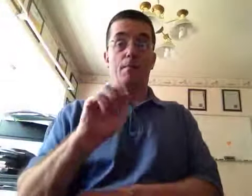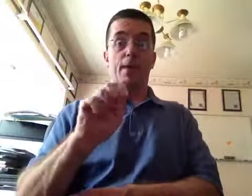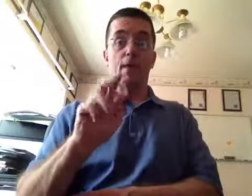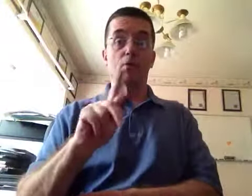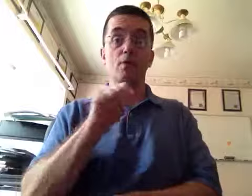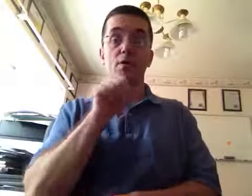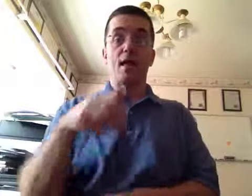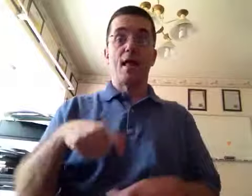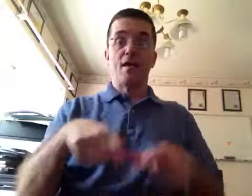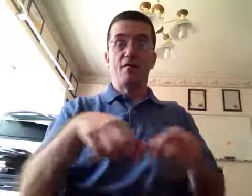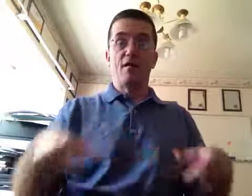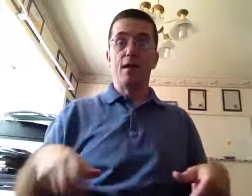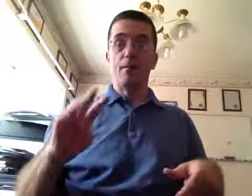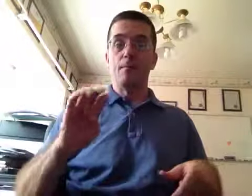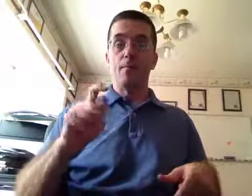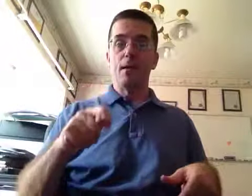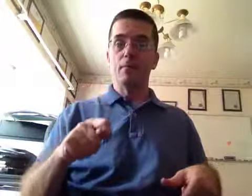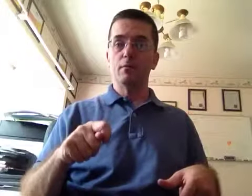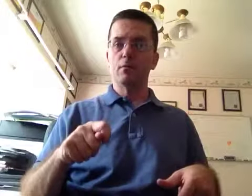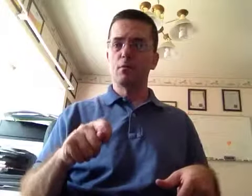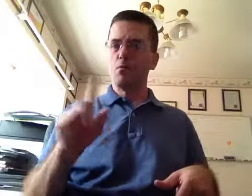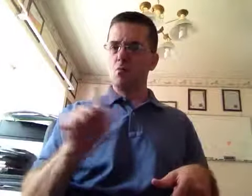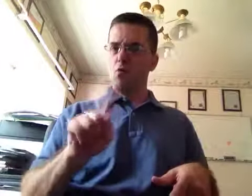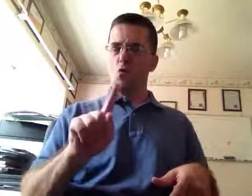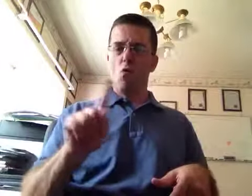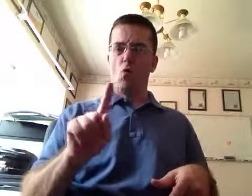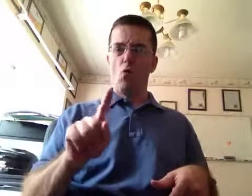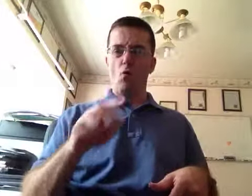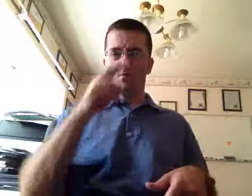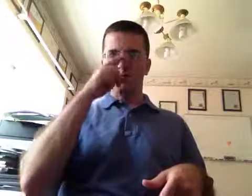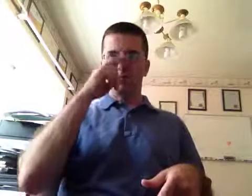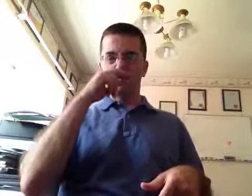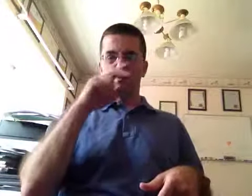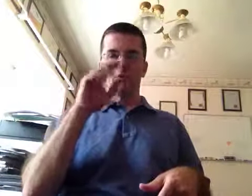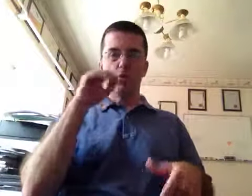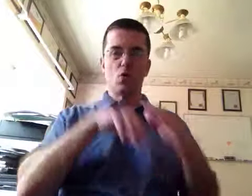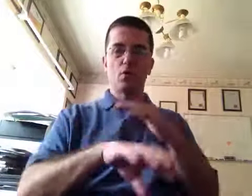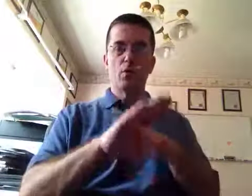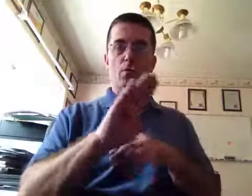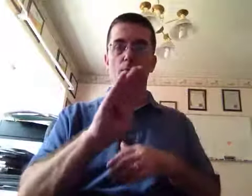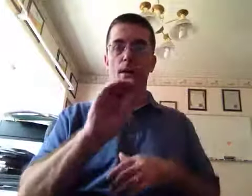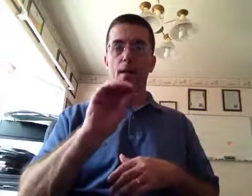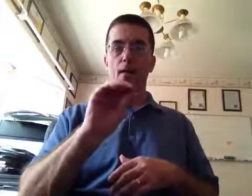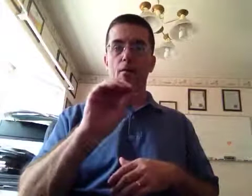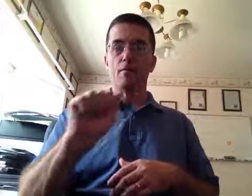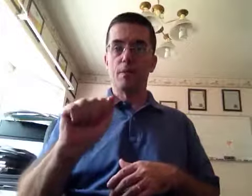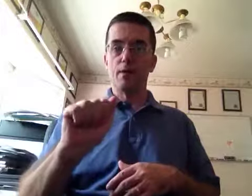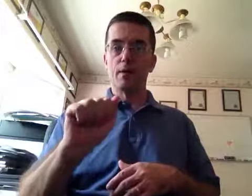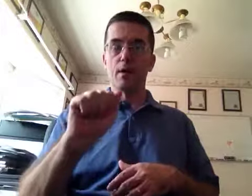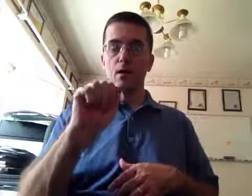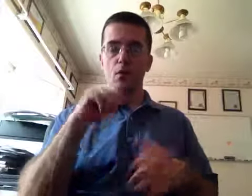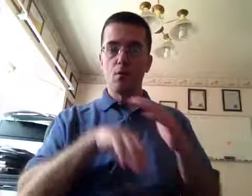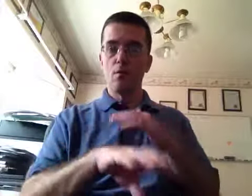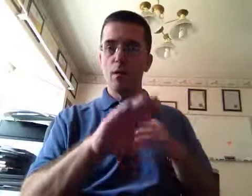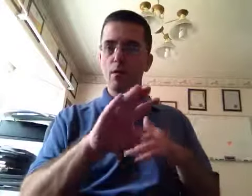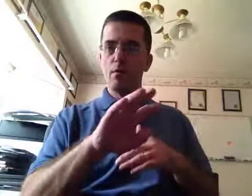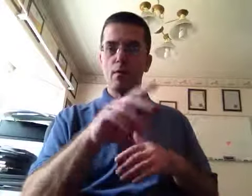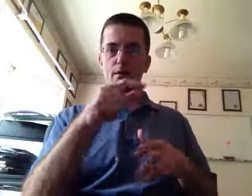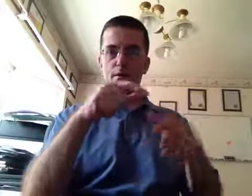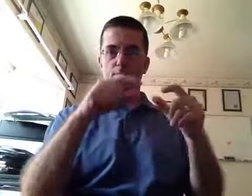It doesn't happen much, does it? That's a funny thought. Go in Bank of America next time the guy's drawers are in his knees. That'd be hilarious, wouldn't it? Probably fit in